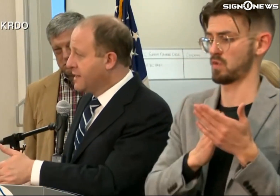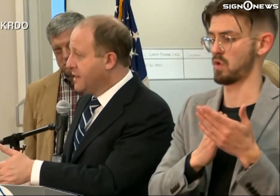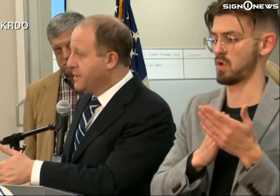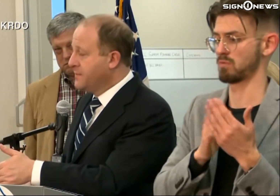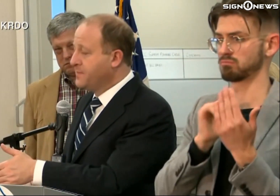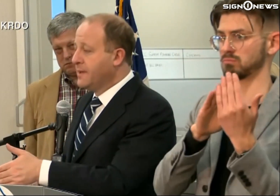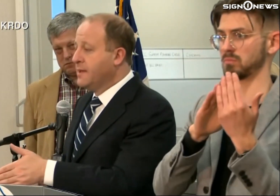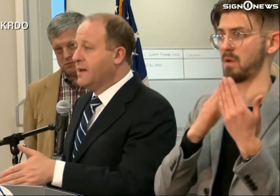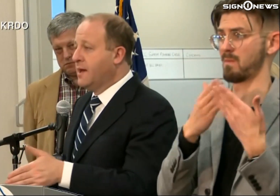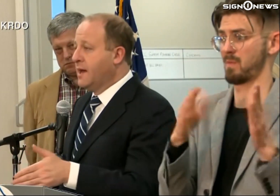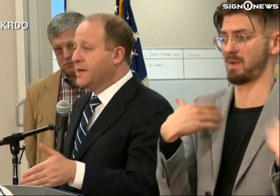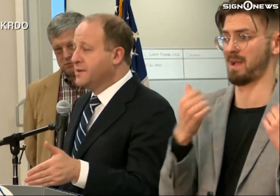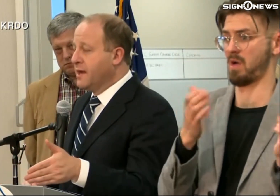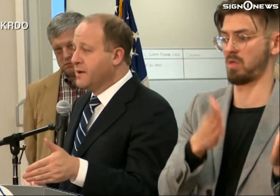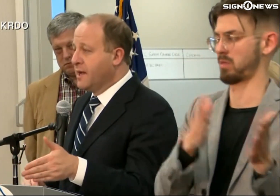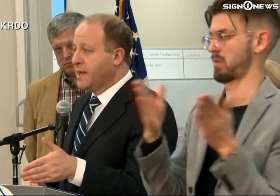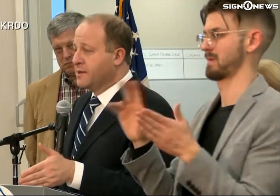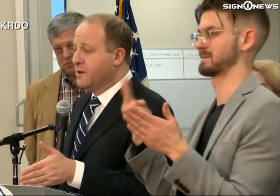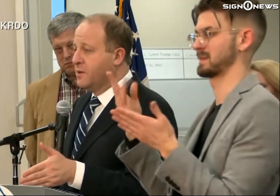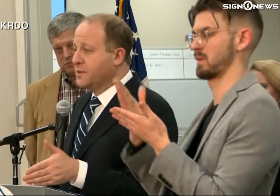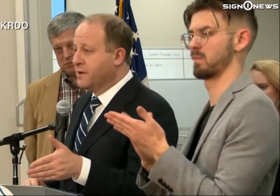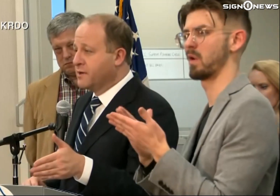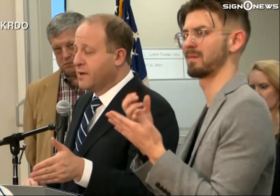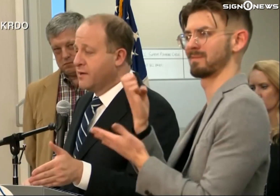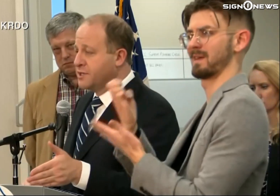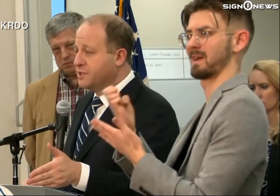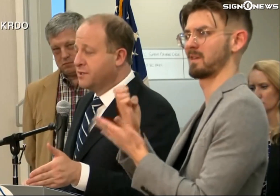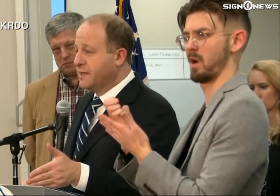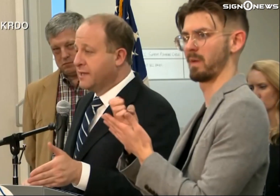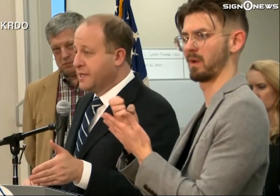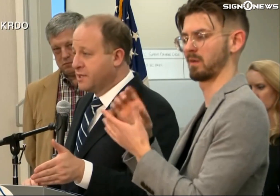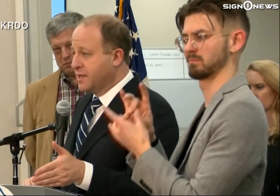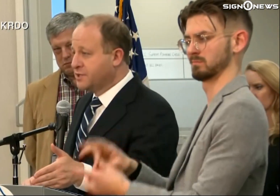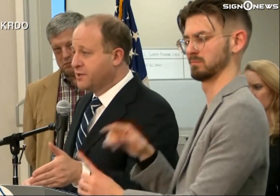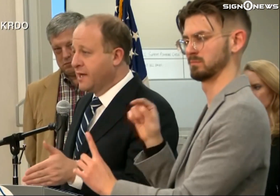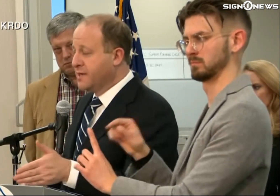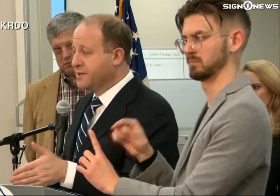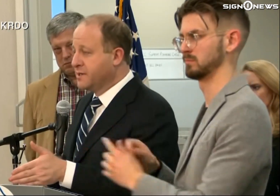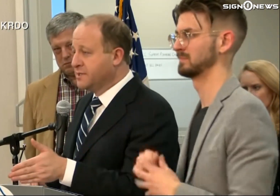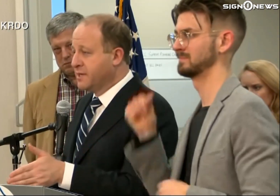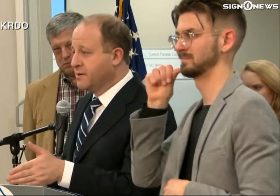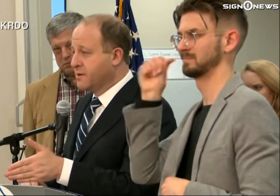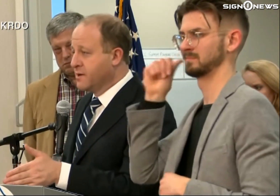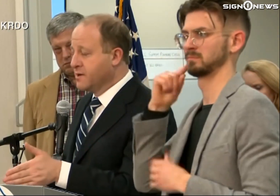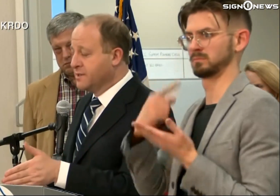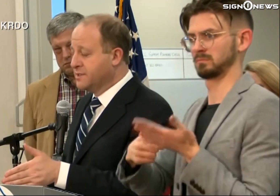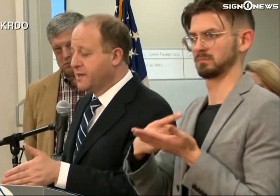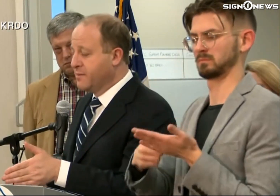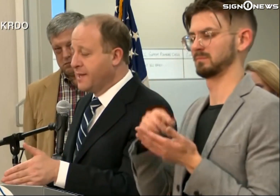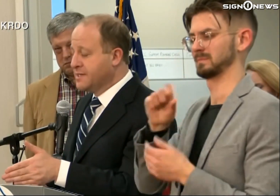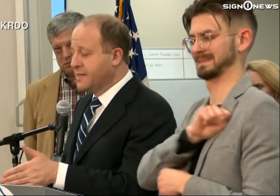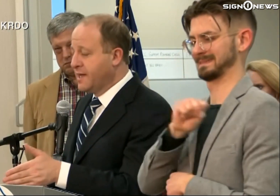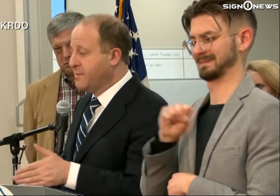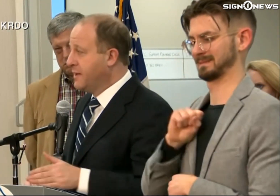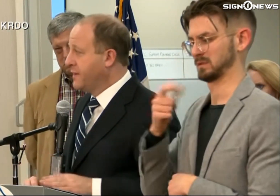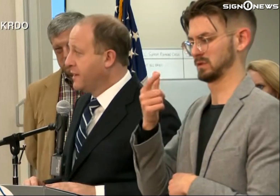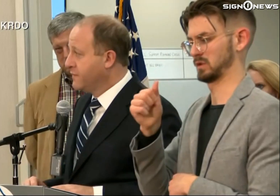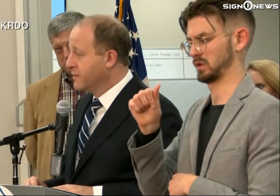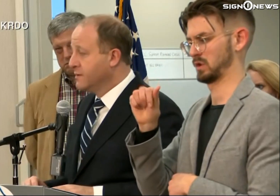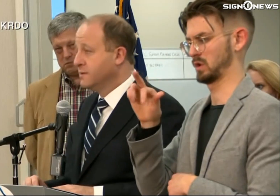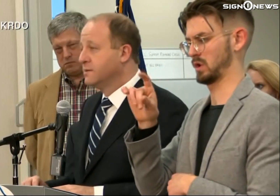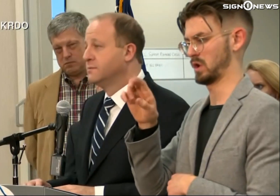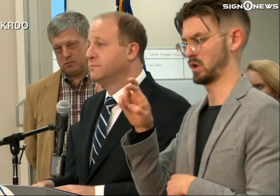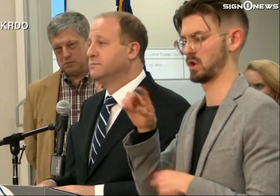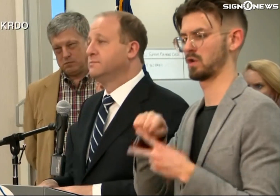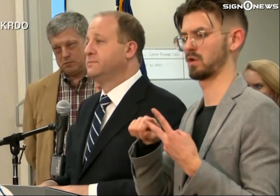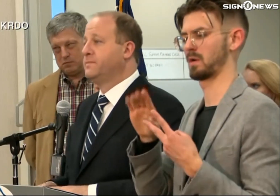piece economic. I had a call with our congressional delegation yesterday. I talked to Senator Gardner and Senator Bennett today about that